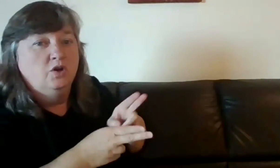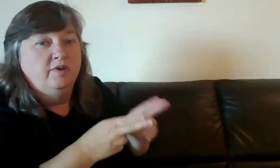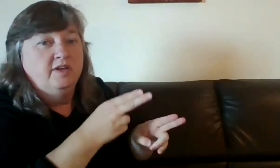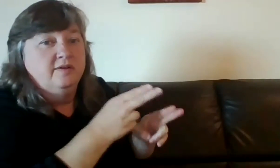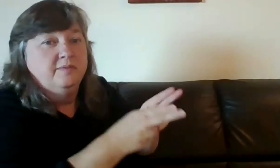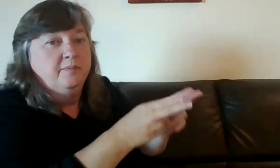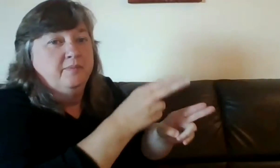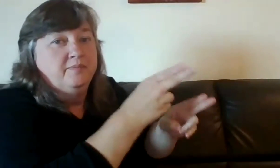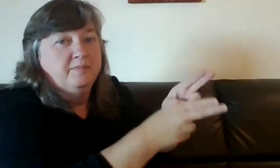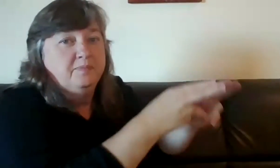Hurry.